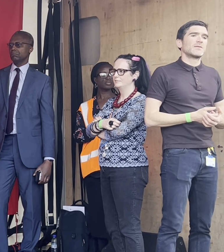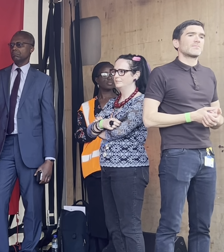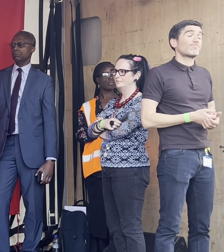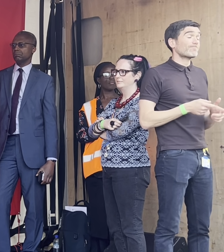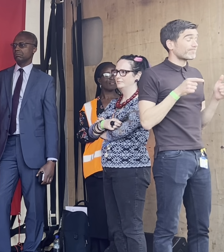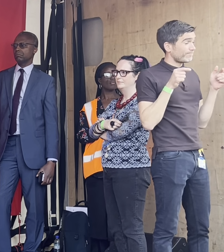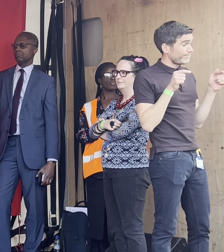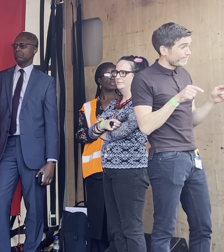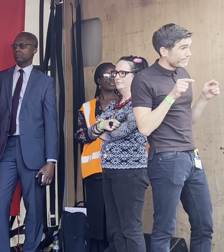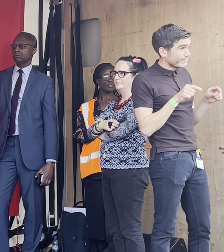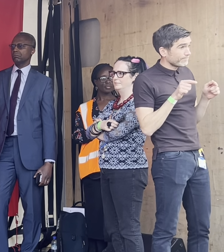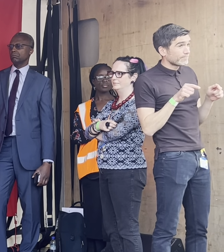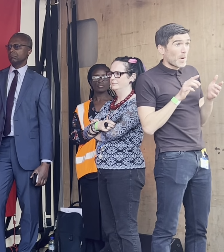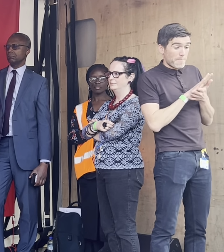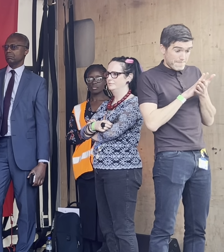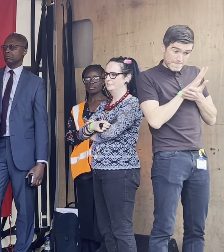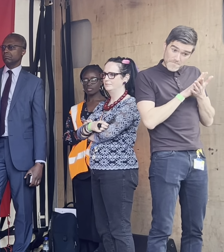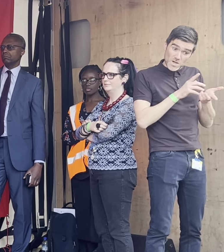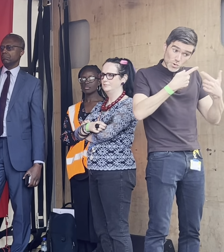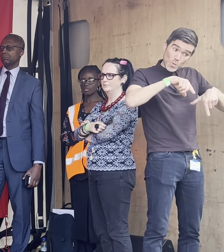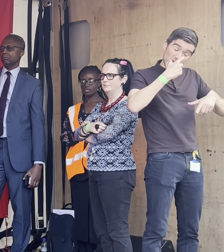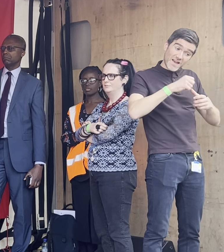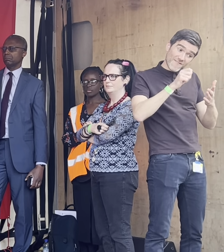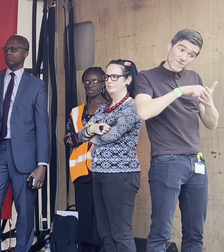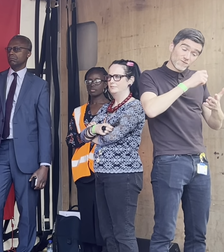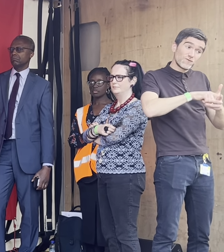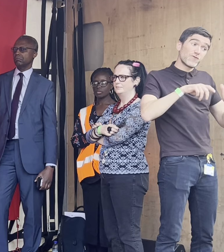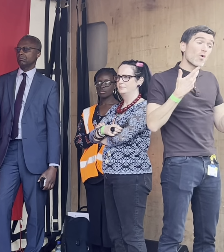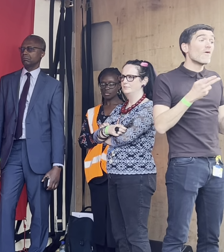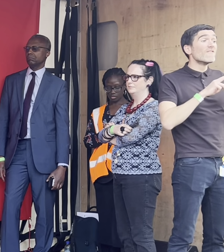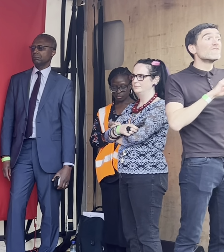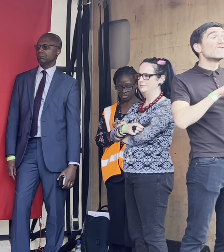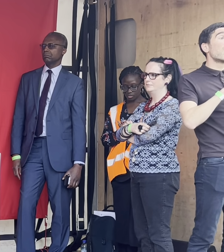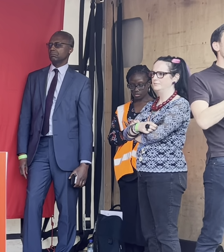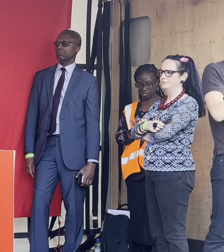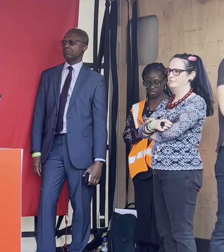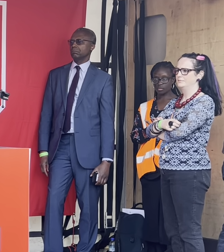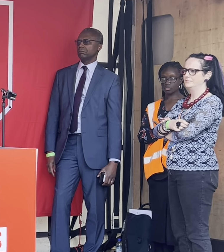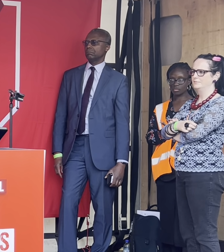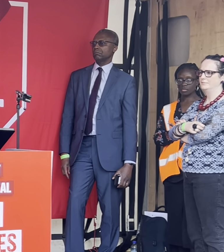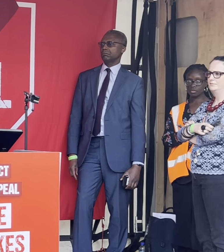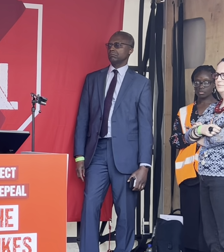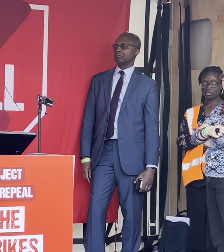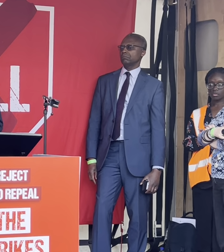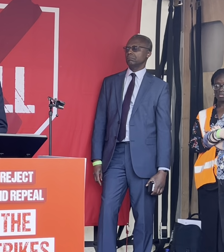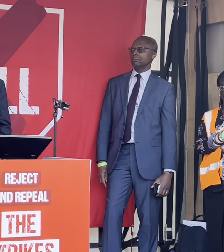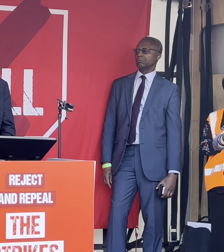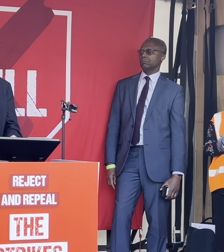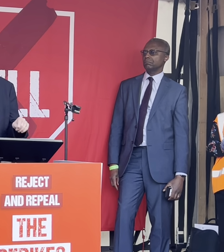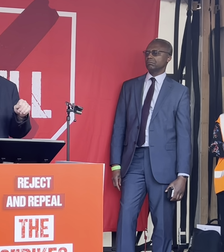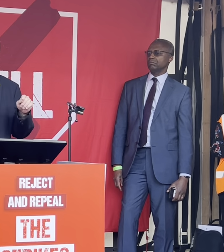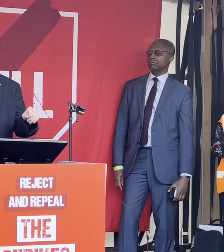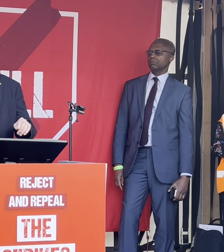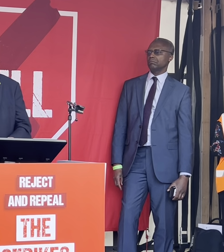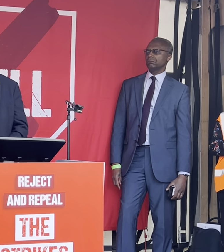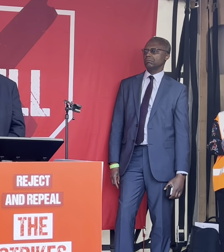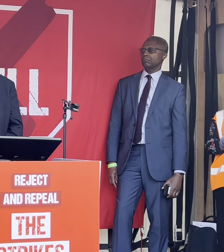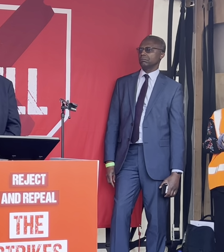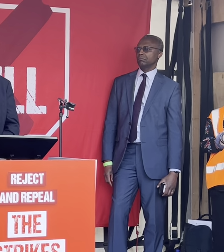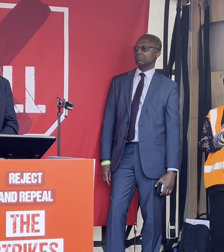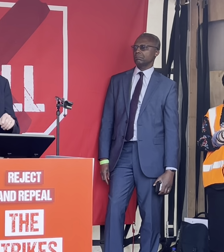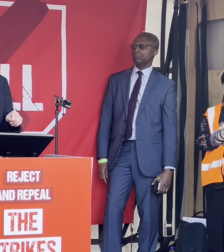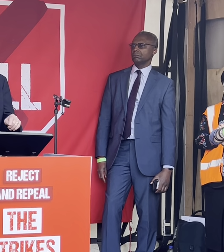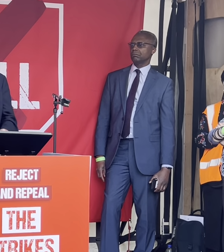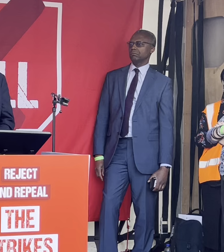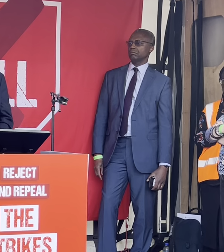That must allow us to vote for it and take the action no matter what the consequences. And we must have a set of